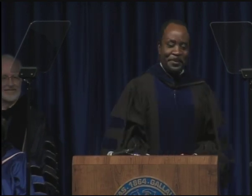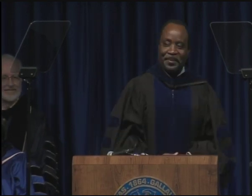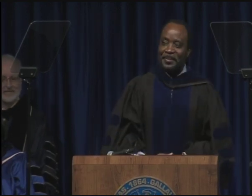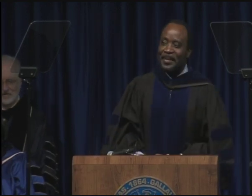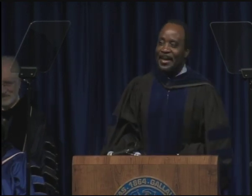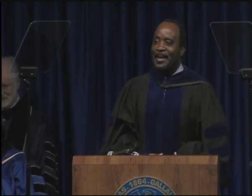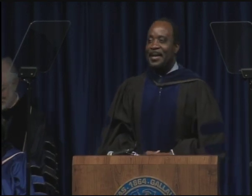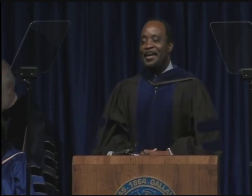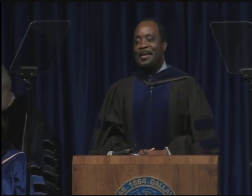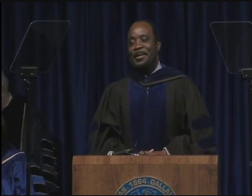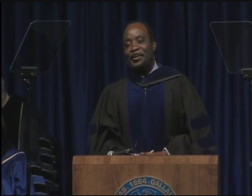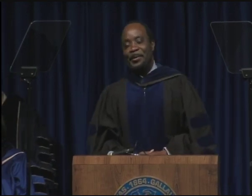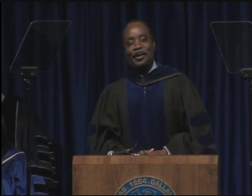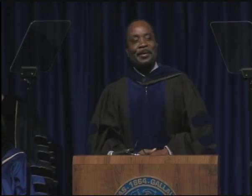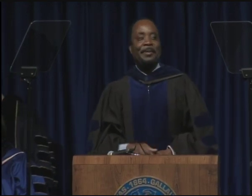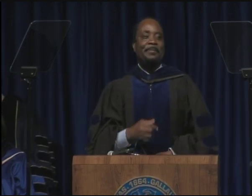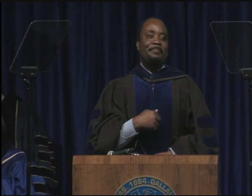of the family and friends who are here today.